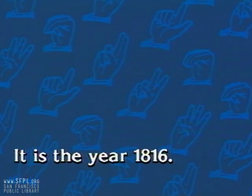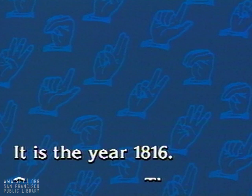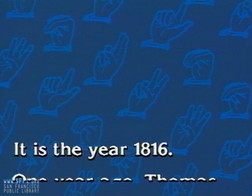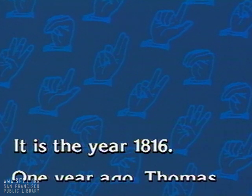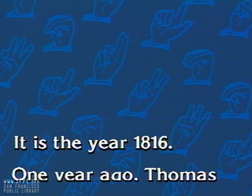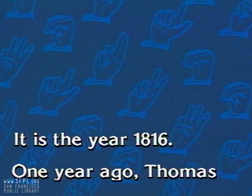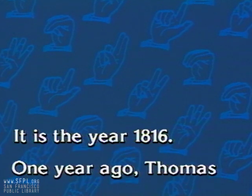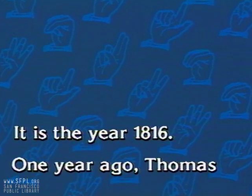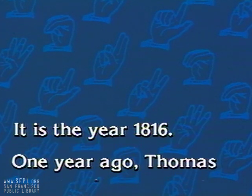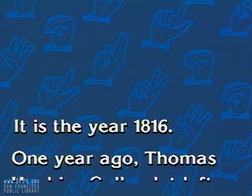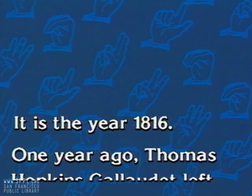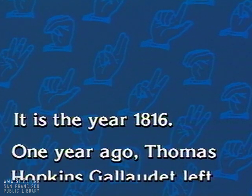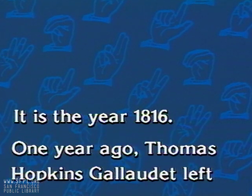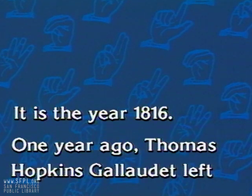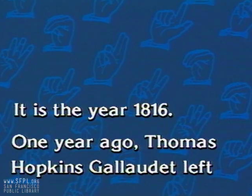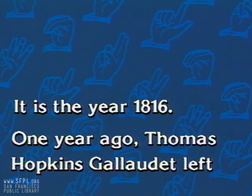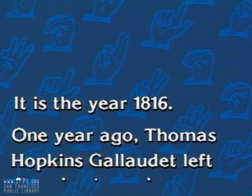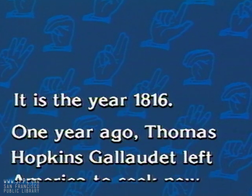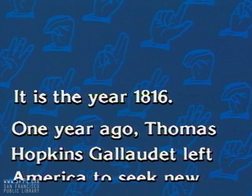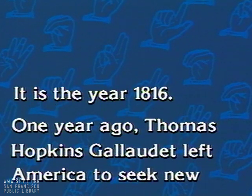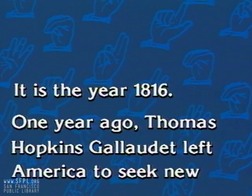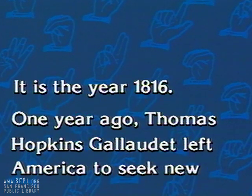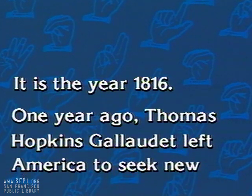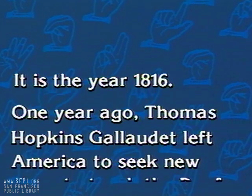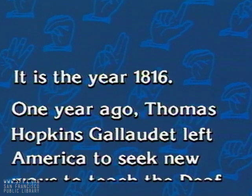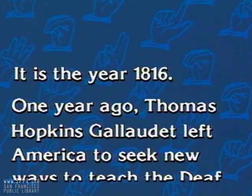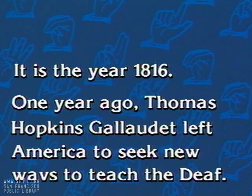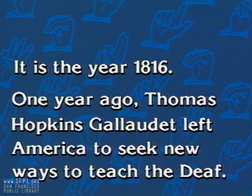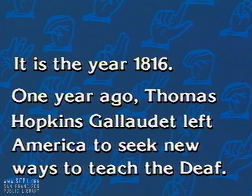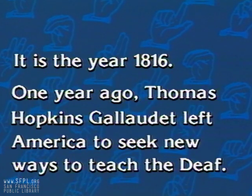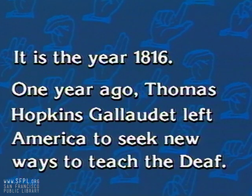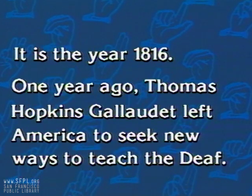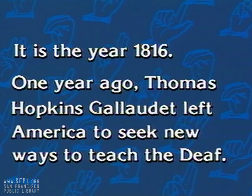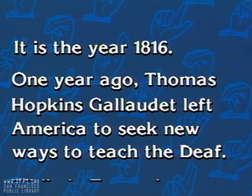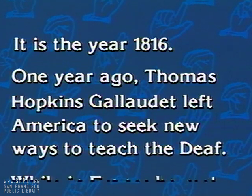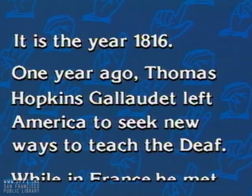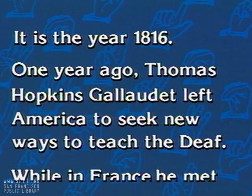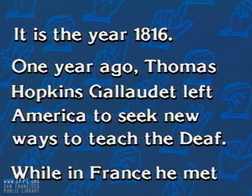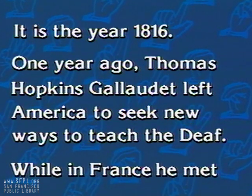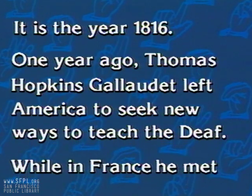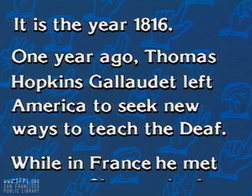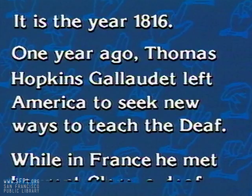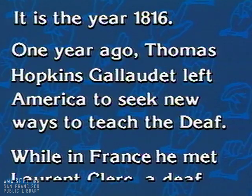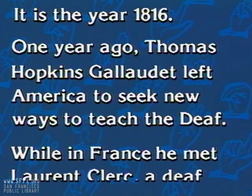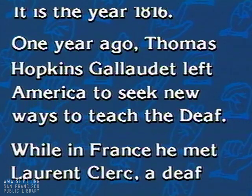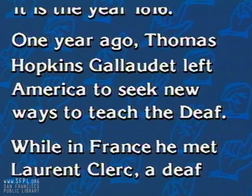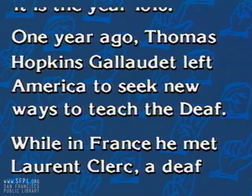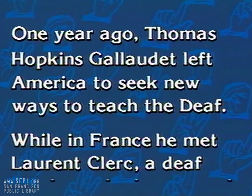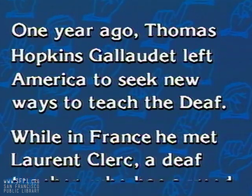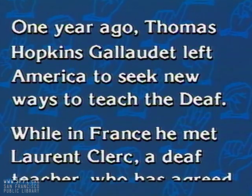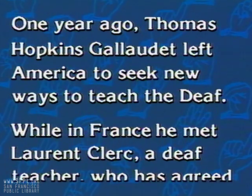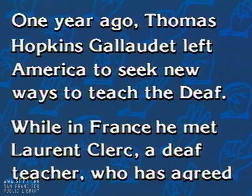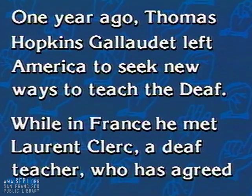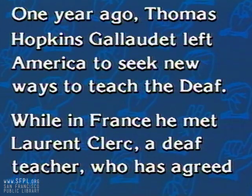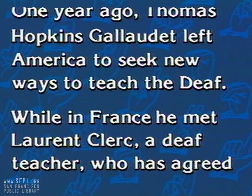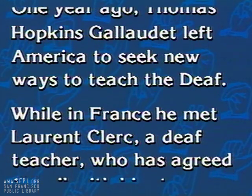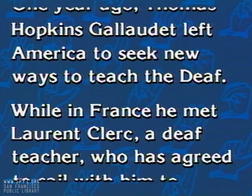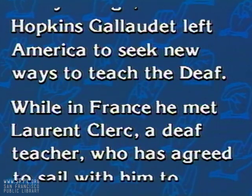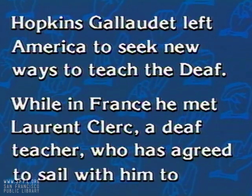It is the year 1816. 1 year ago, Thomas Hopkins Gallaudet left America to seek new ways to teach the deaf. While